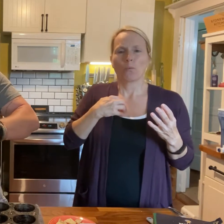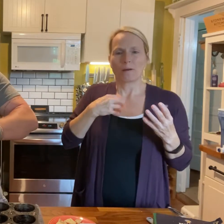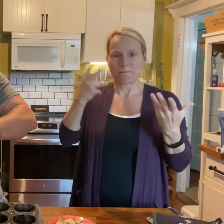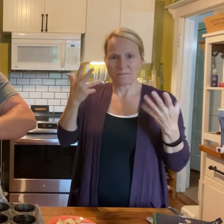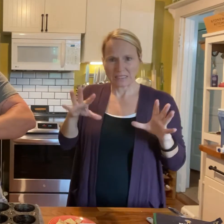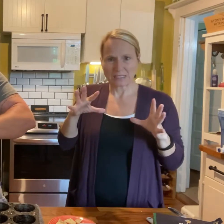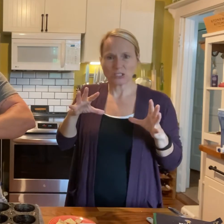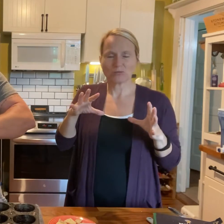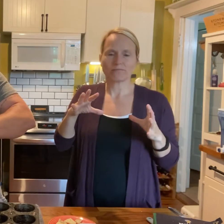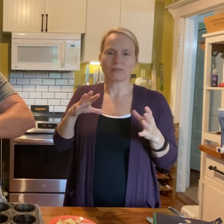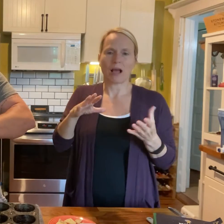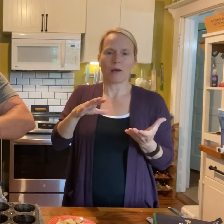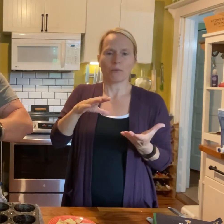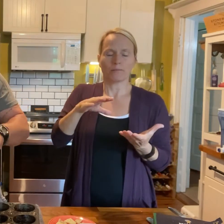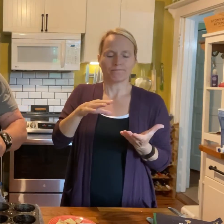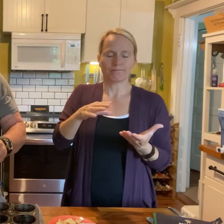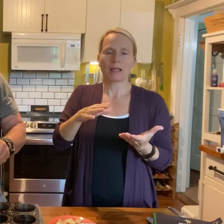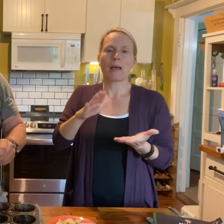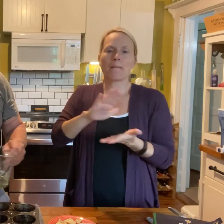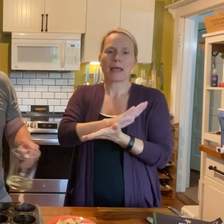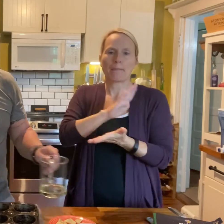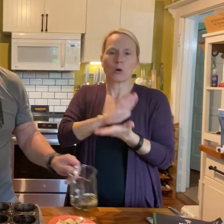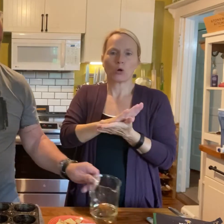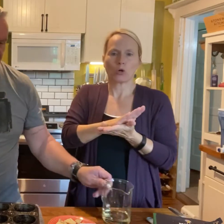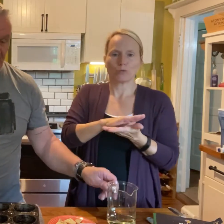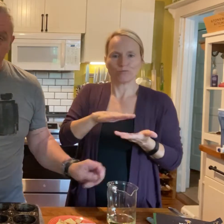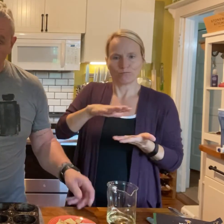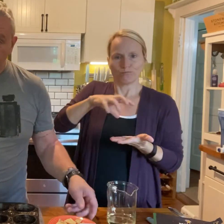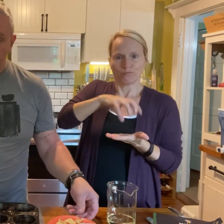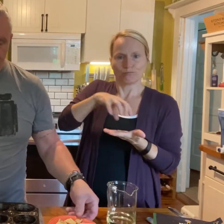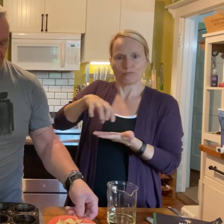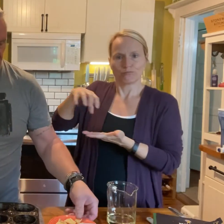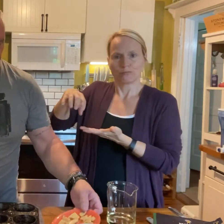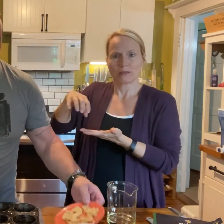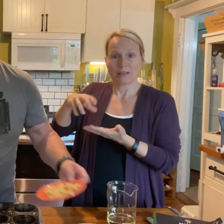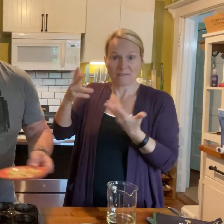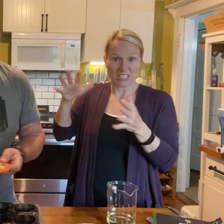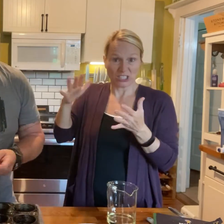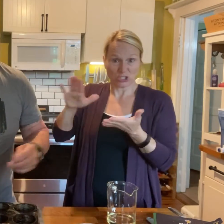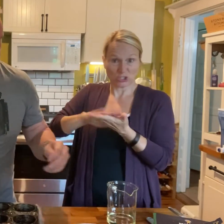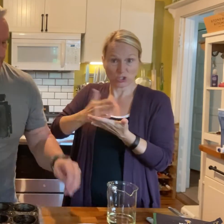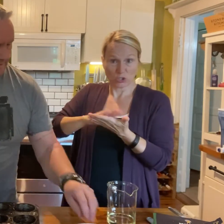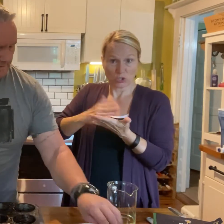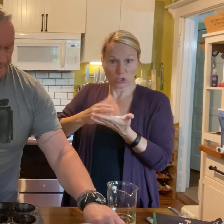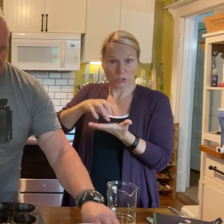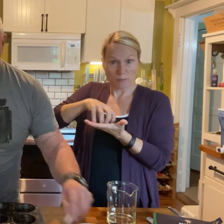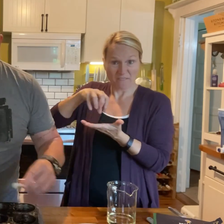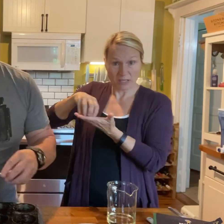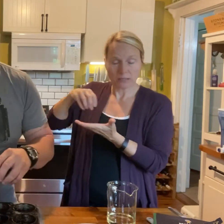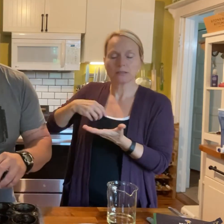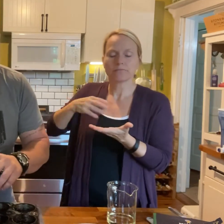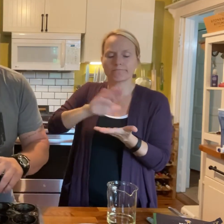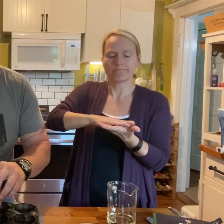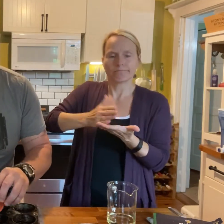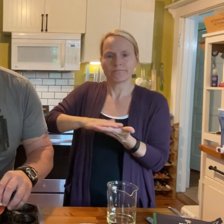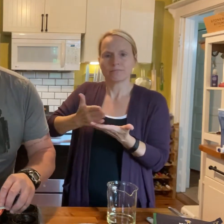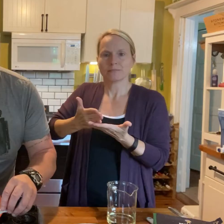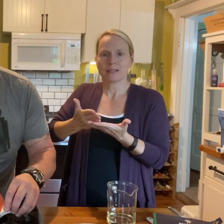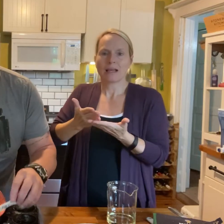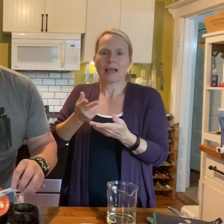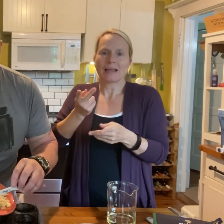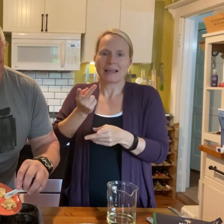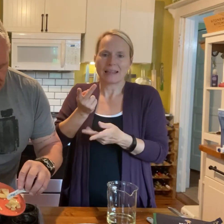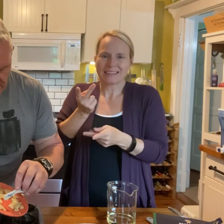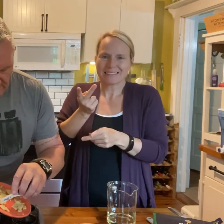oven, and that just takes a little bit of the oil from the exterior of the